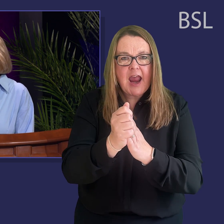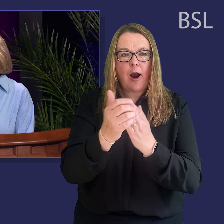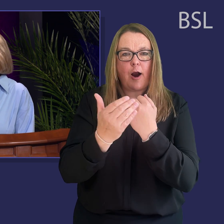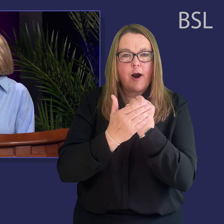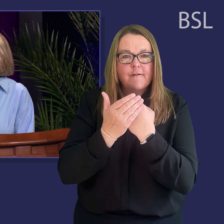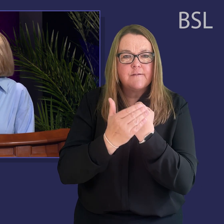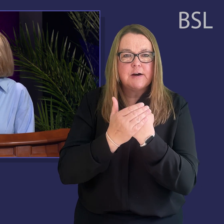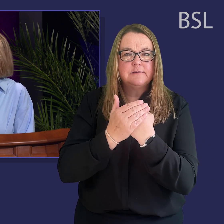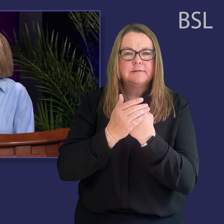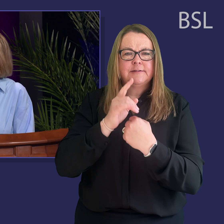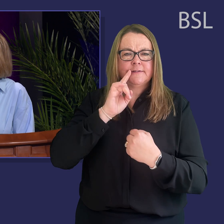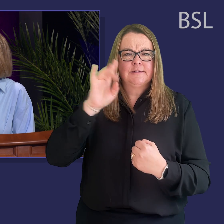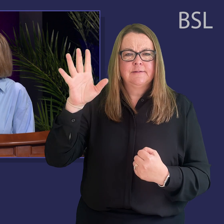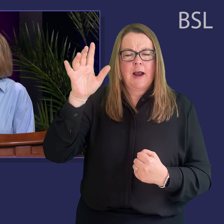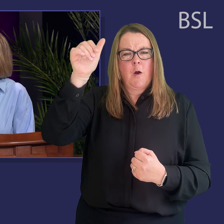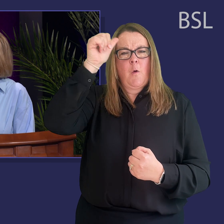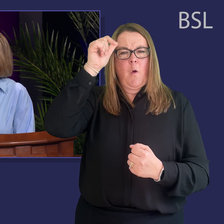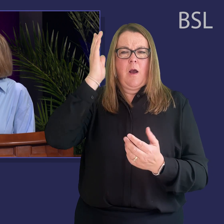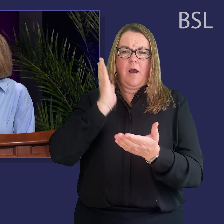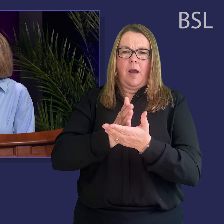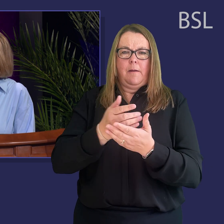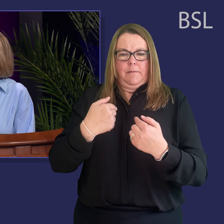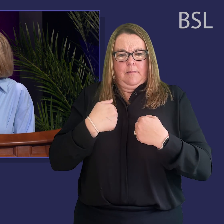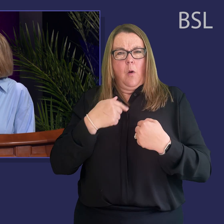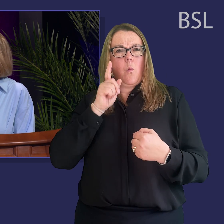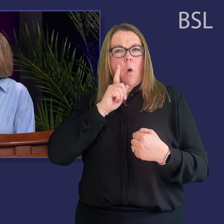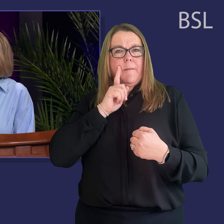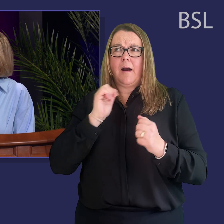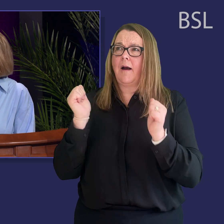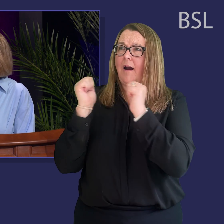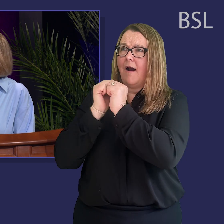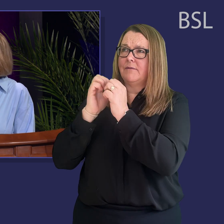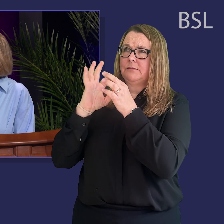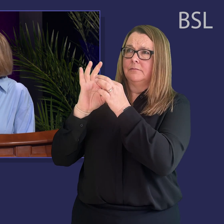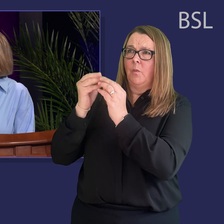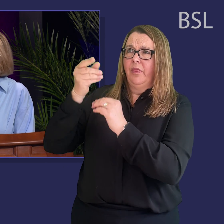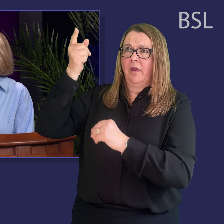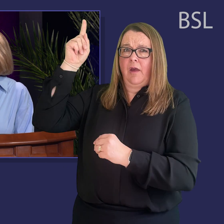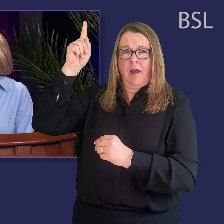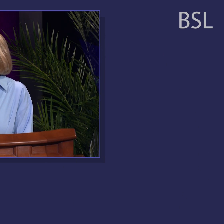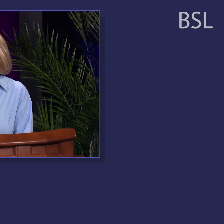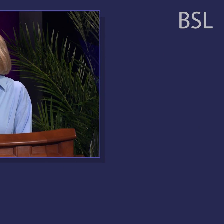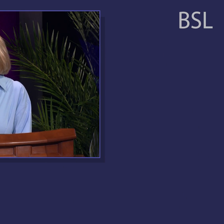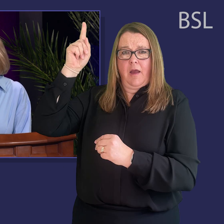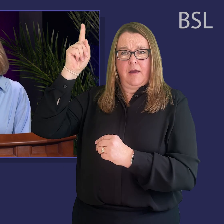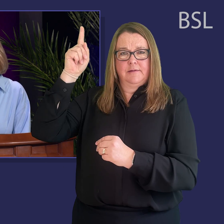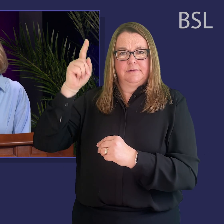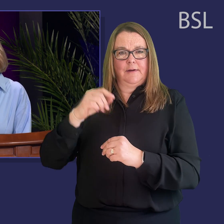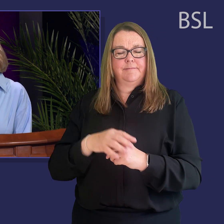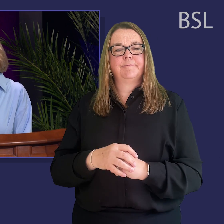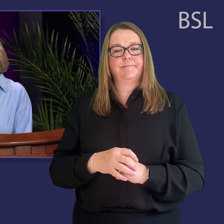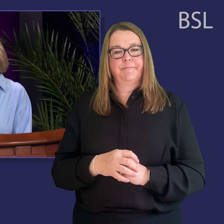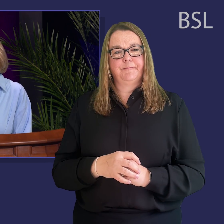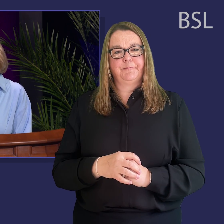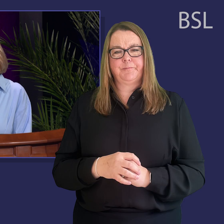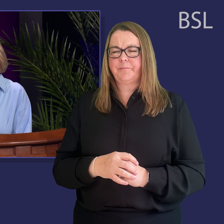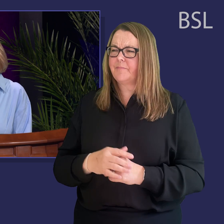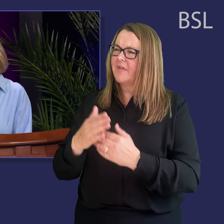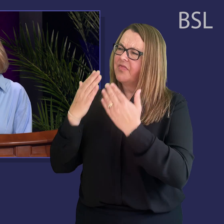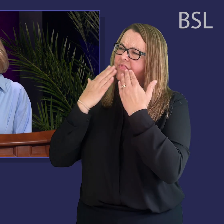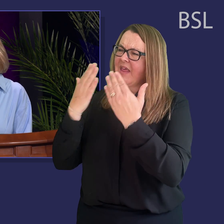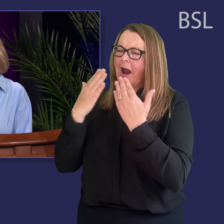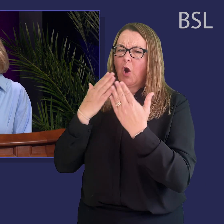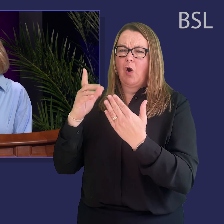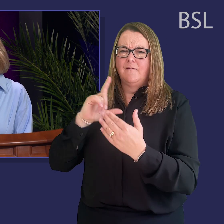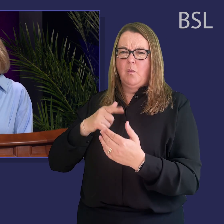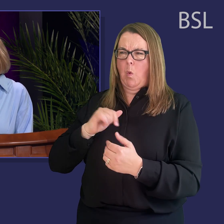to understand what it means to be covenant women of God. Thank you for expressing confidence